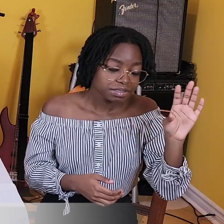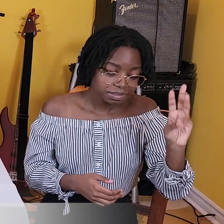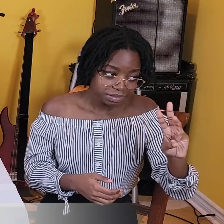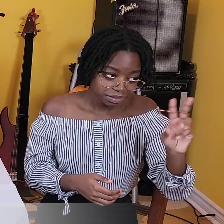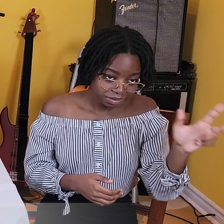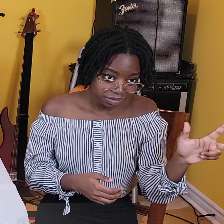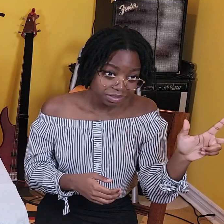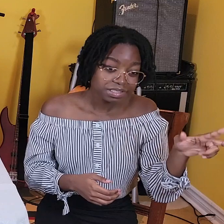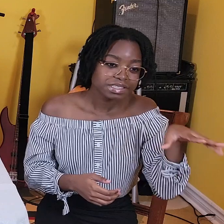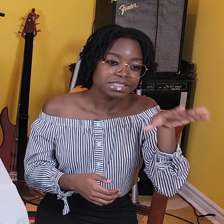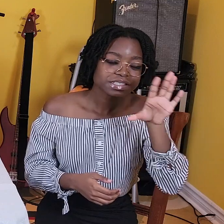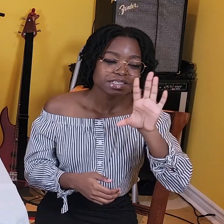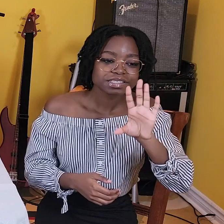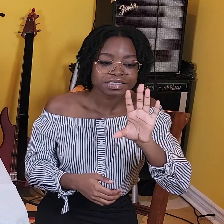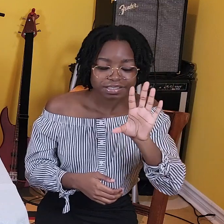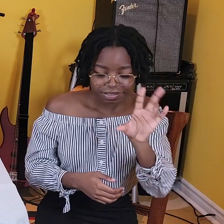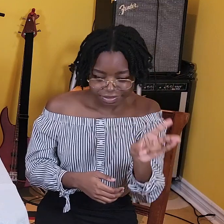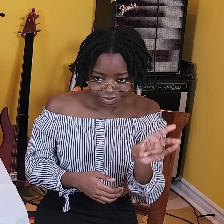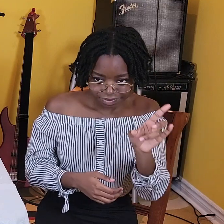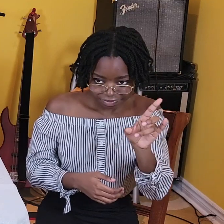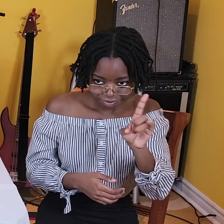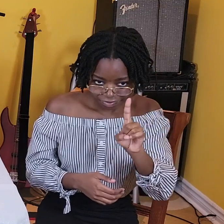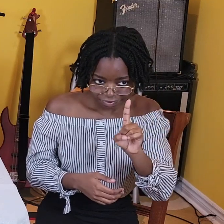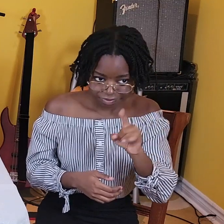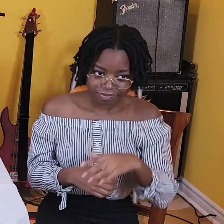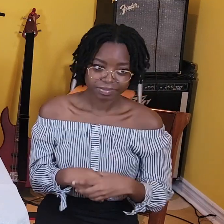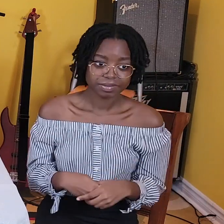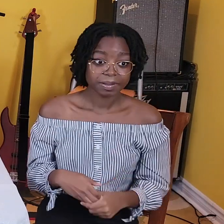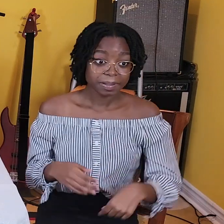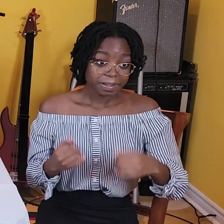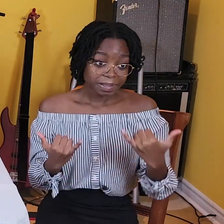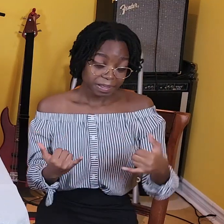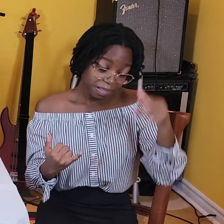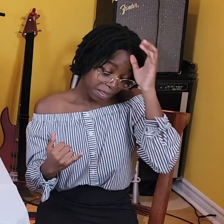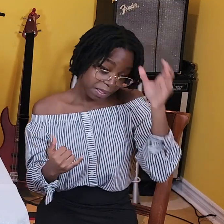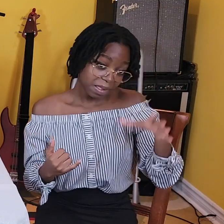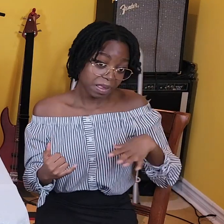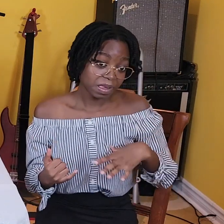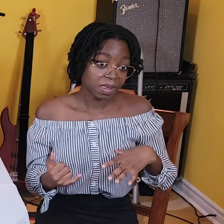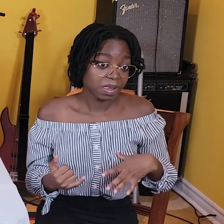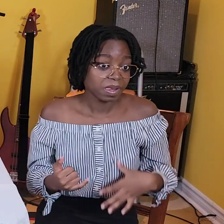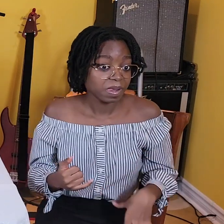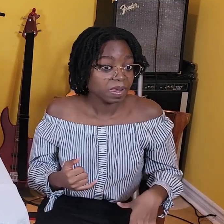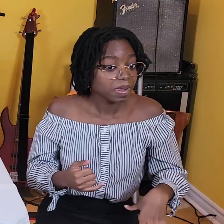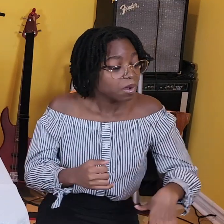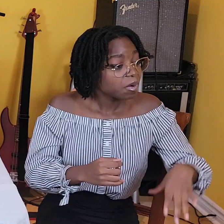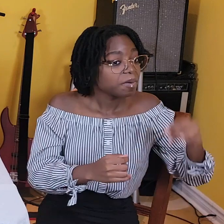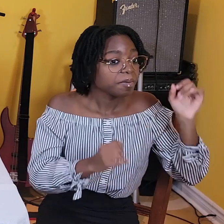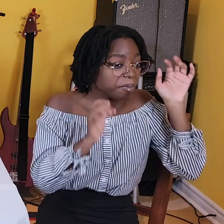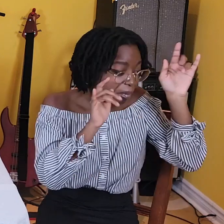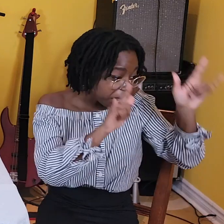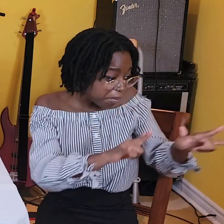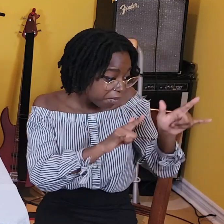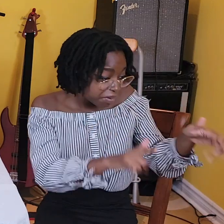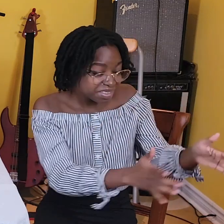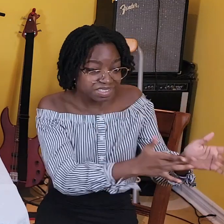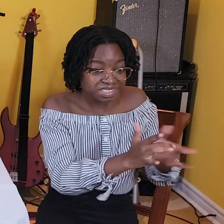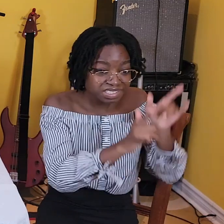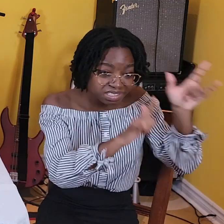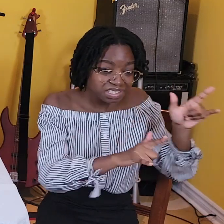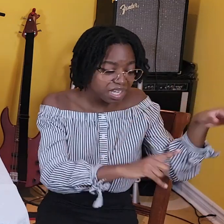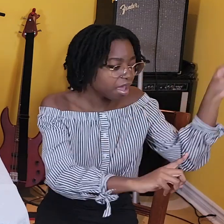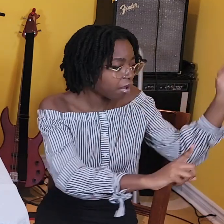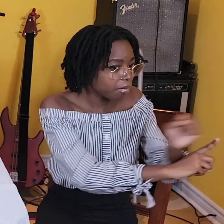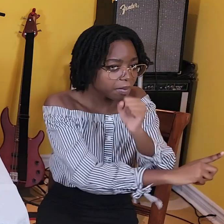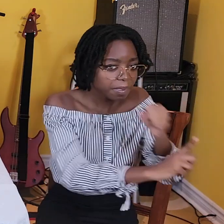71. Now the men who held Jesus mocked him and beat him. And having blindfolded him, they struck him on